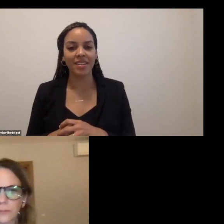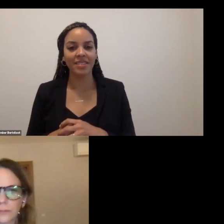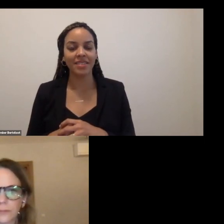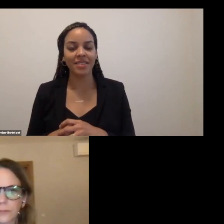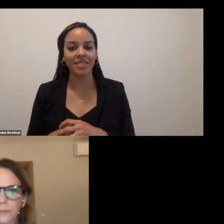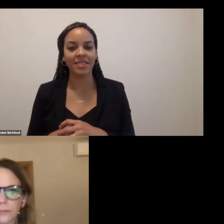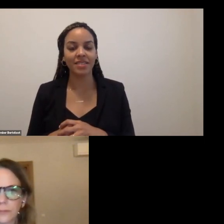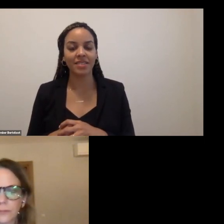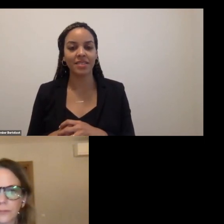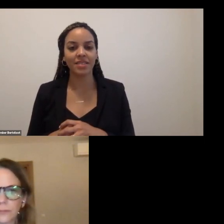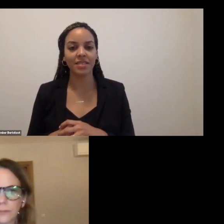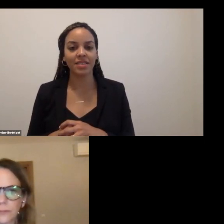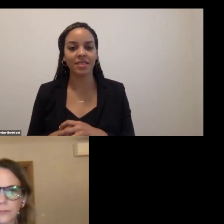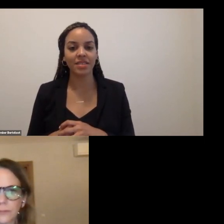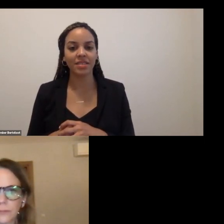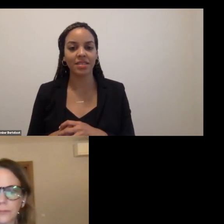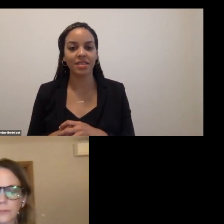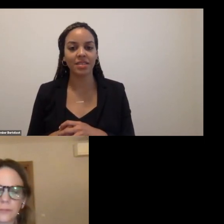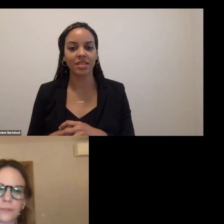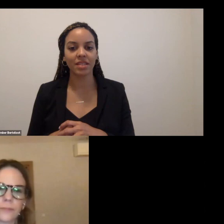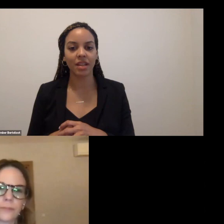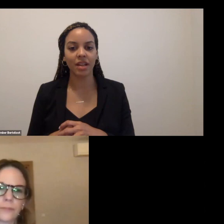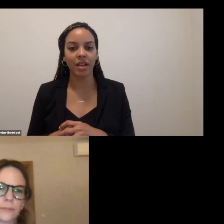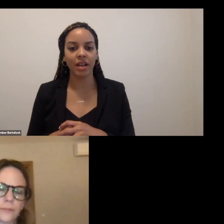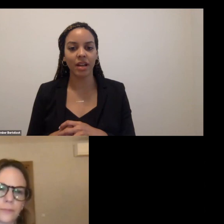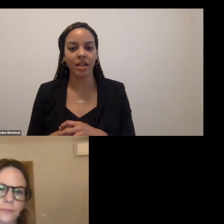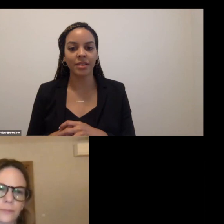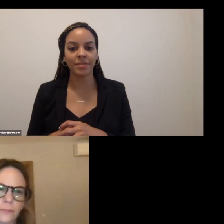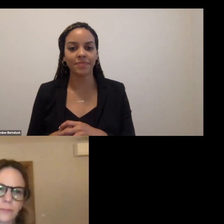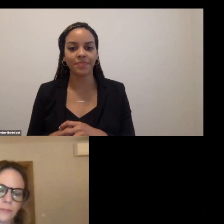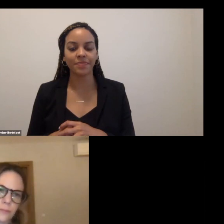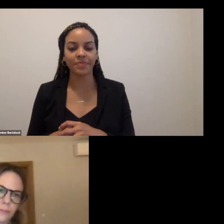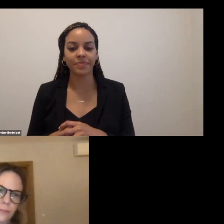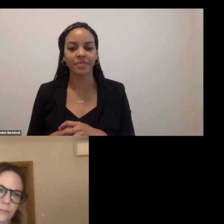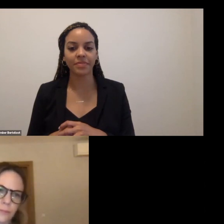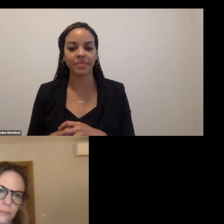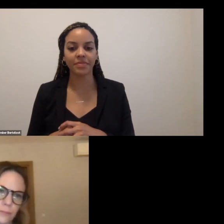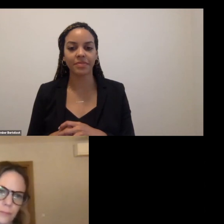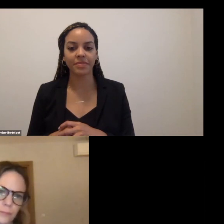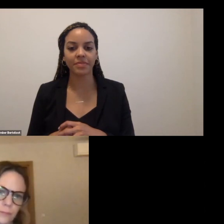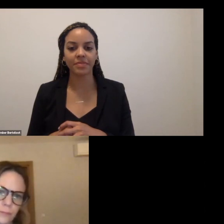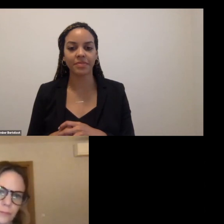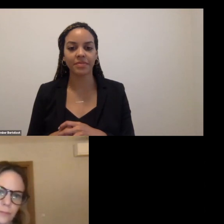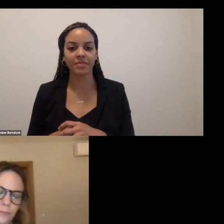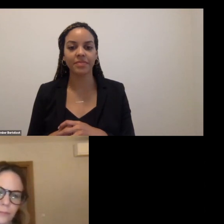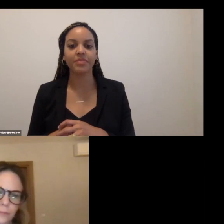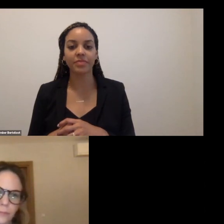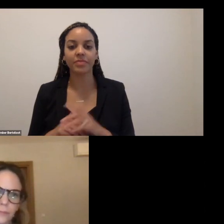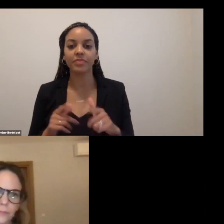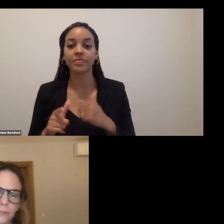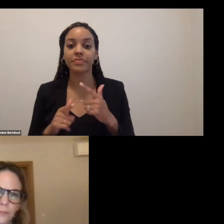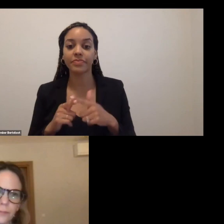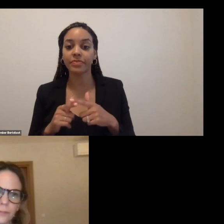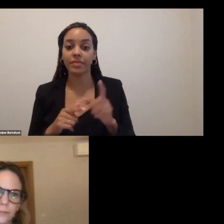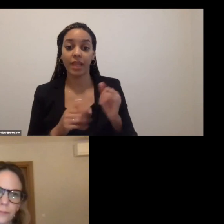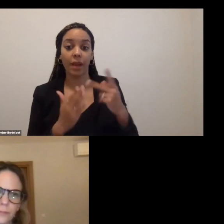HIAP is today in Suomenlinna, and it's running the former studios of the Nordic Arts Center.